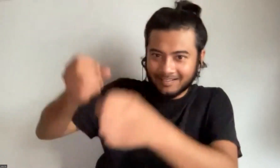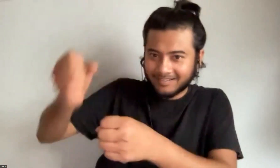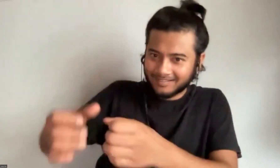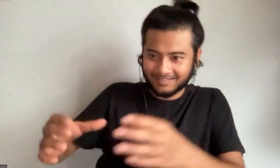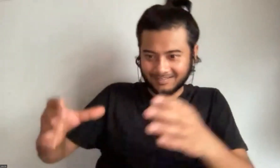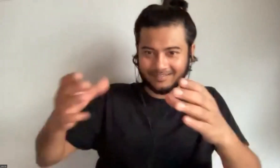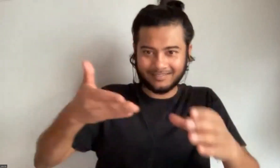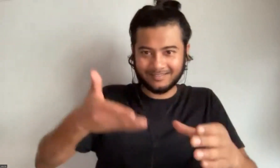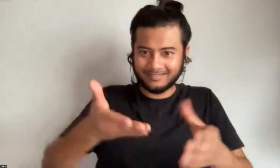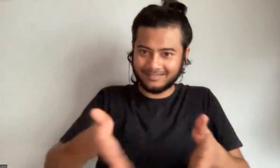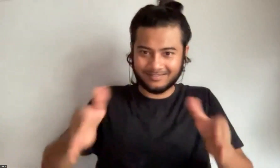adds water into it,